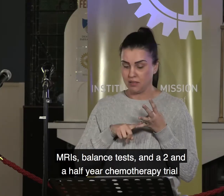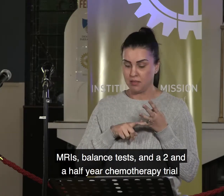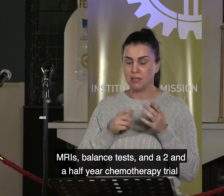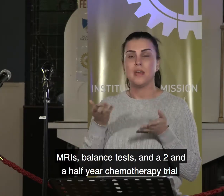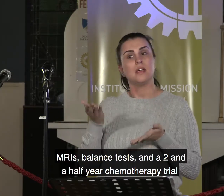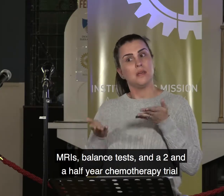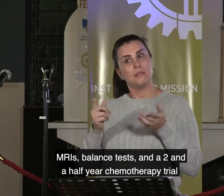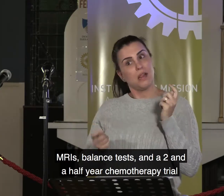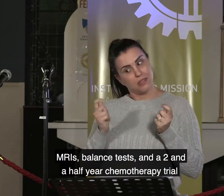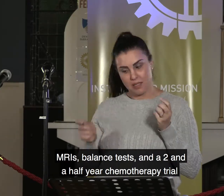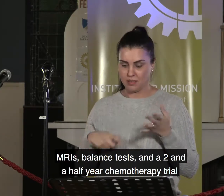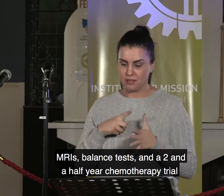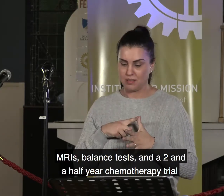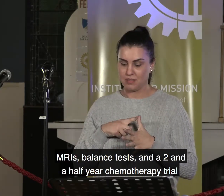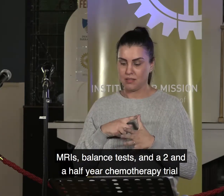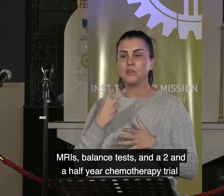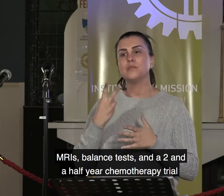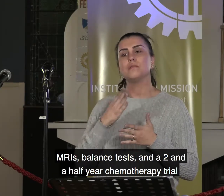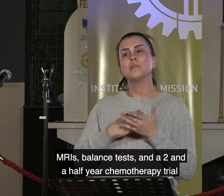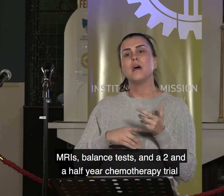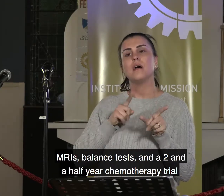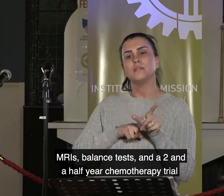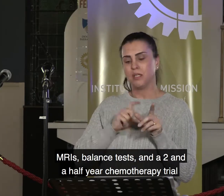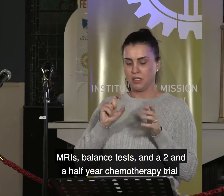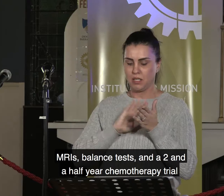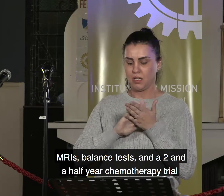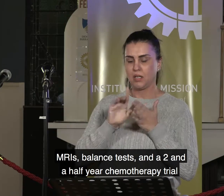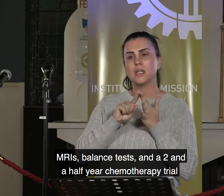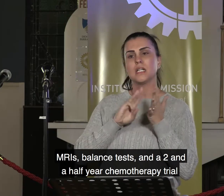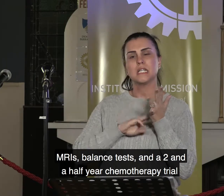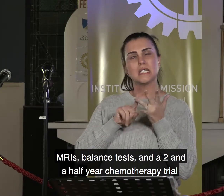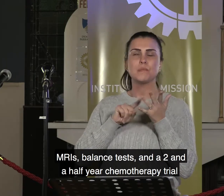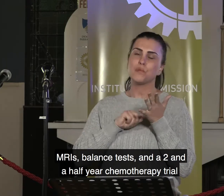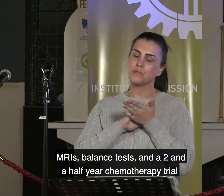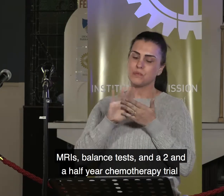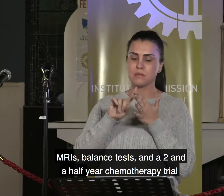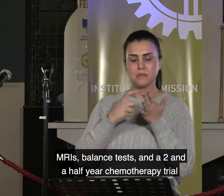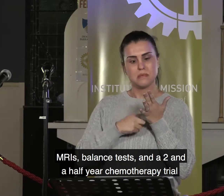MRIs, balance tests, and a 2.5-year chemotherapy trial,